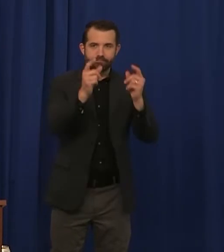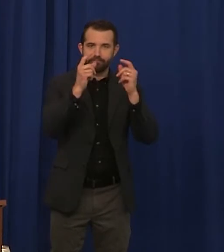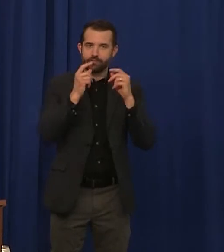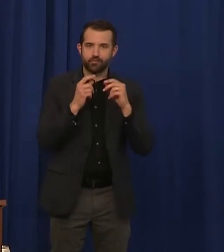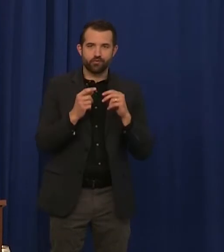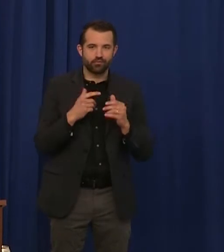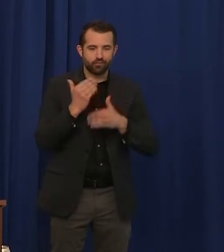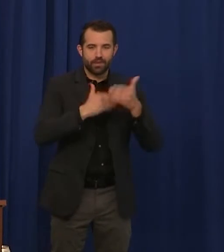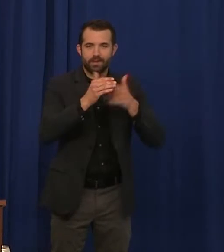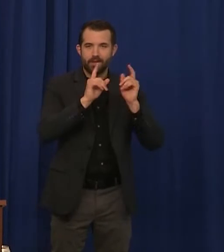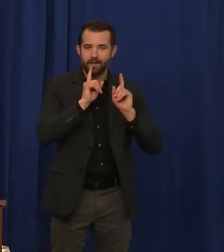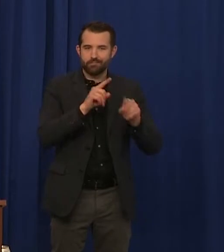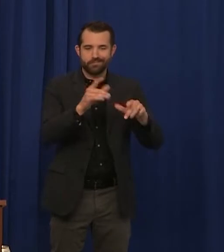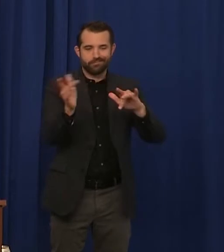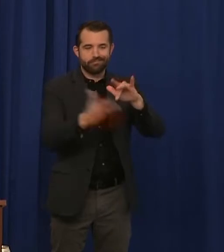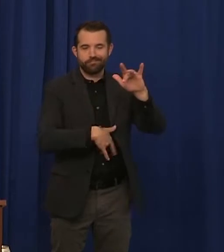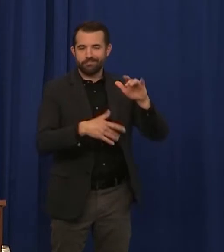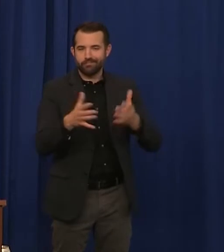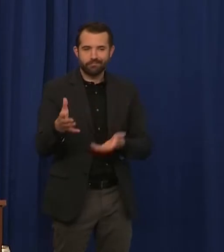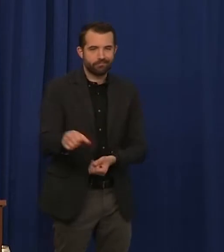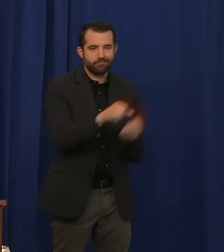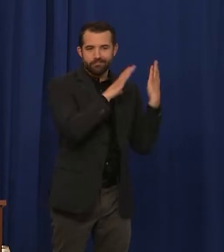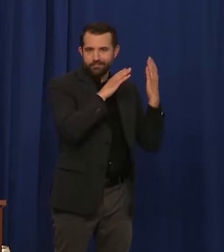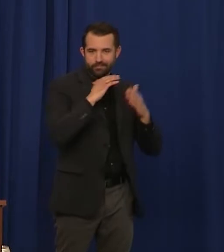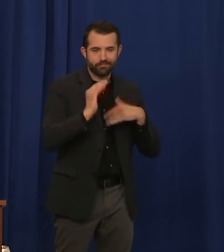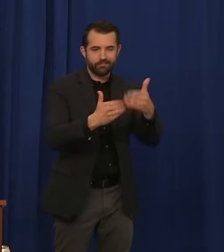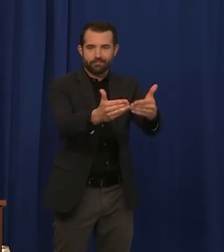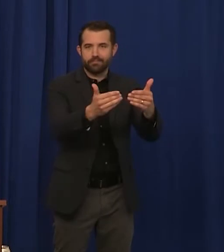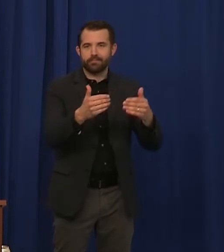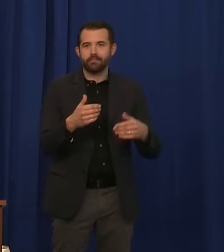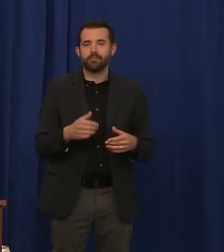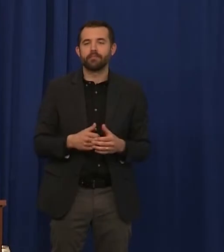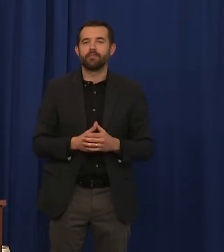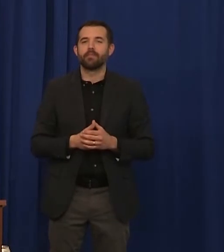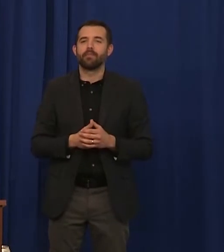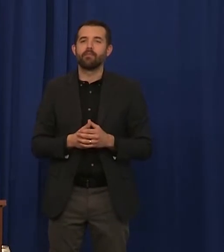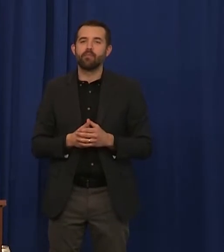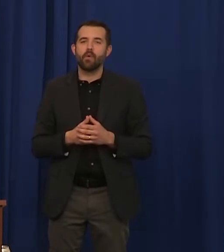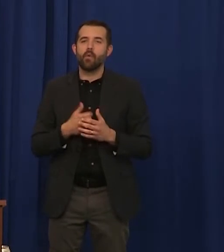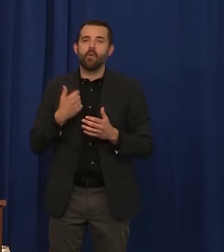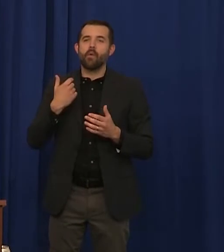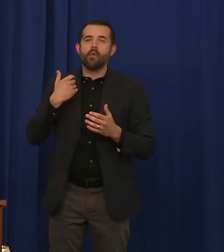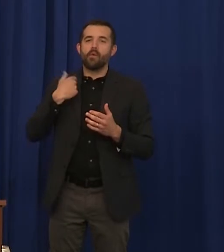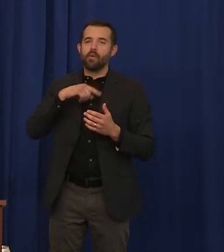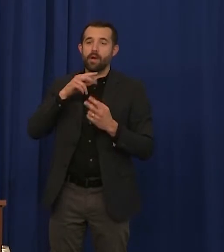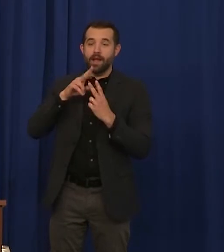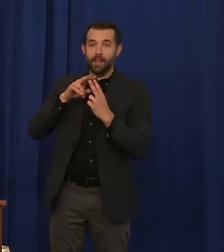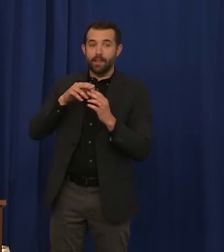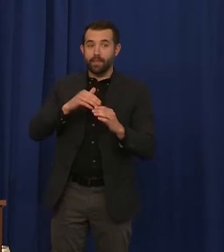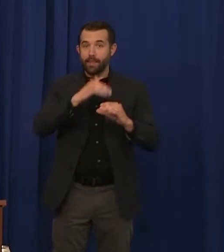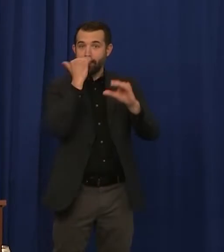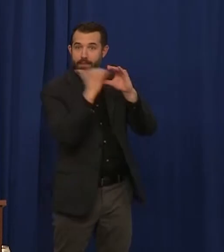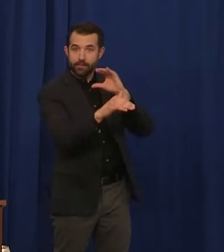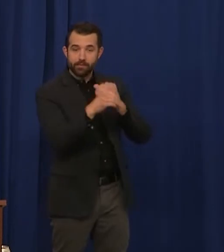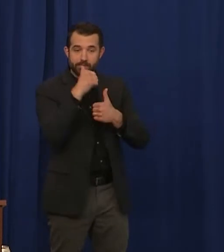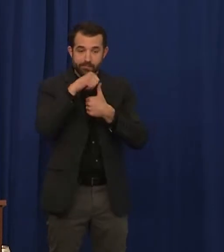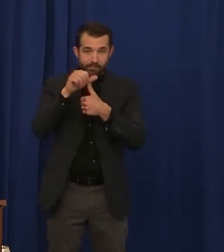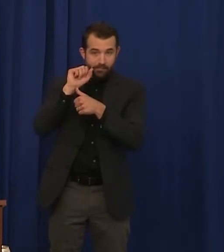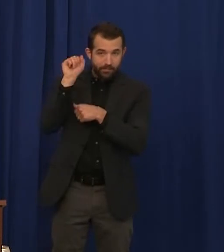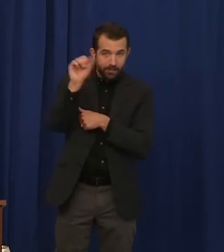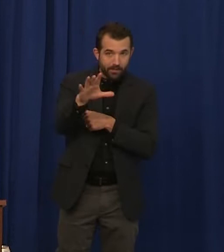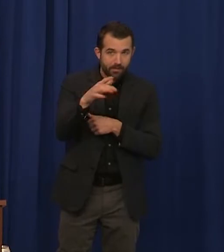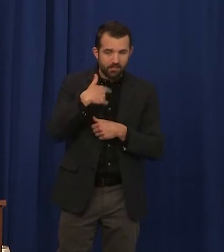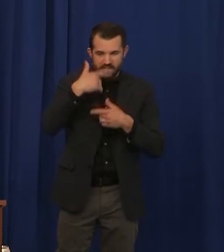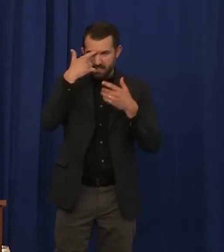They will be receiving the notices by email and in U.S. postal mail in the next couple of days. I believe